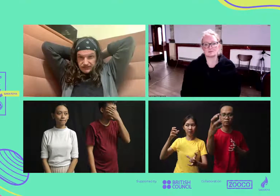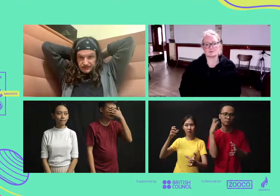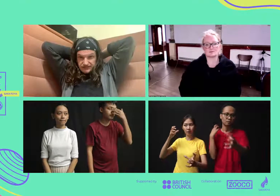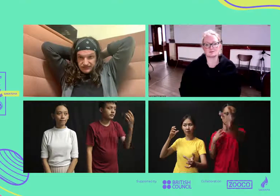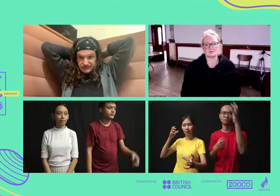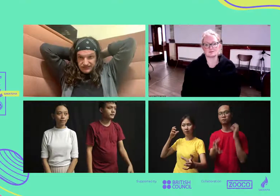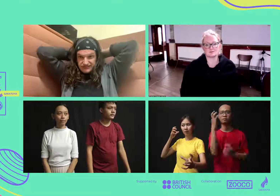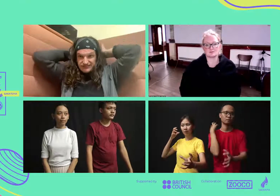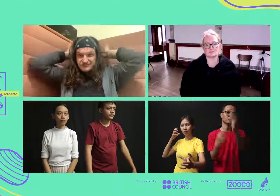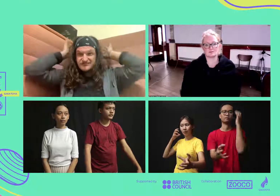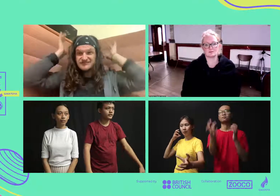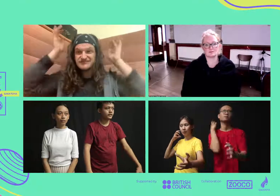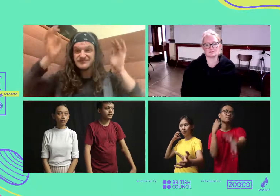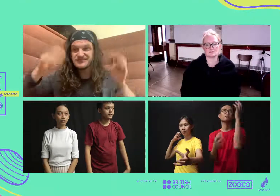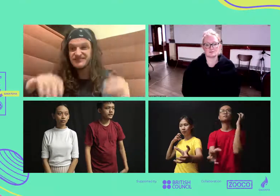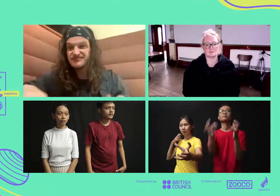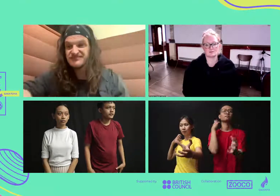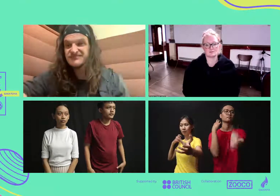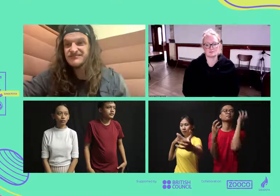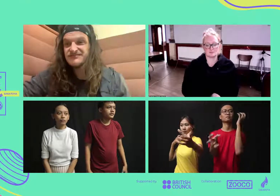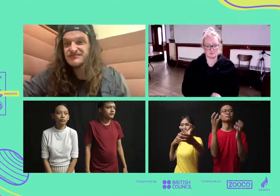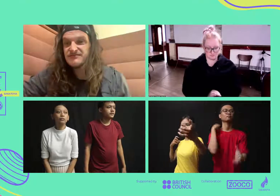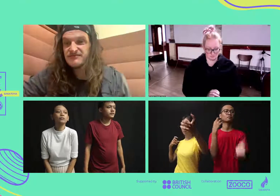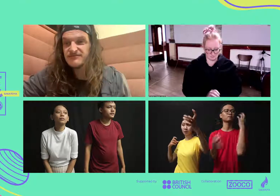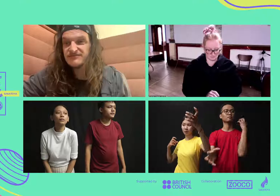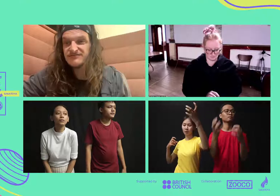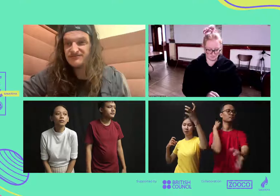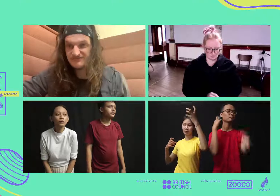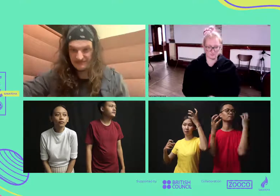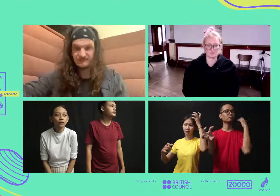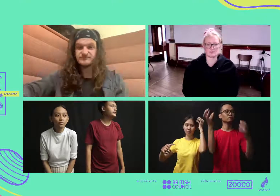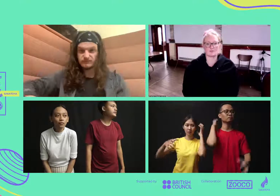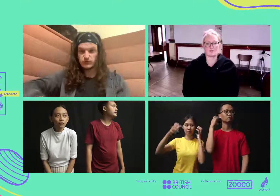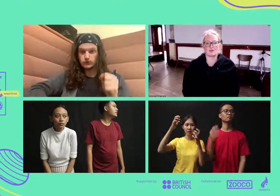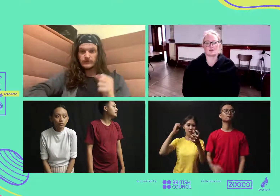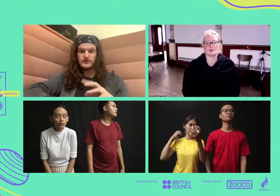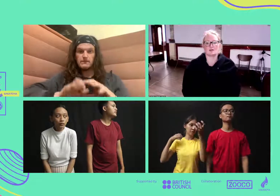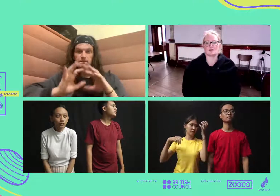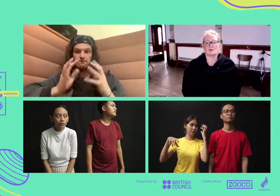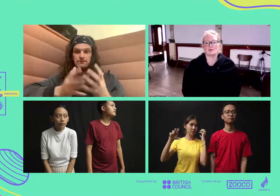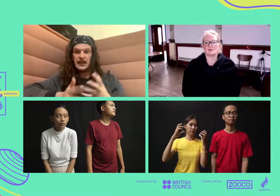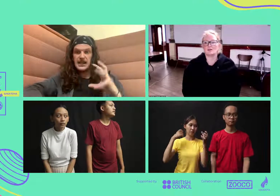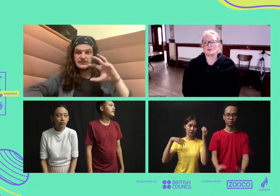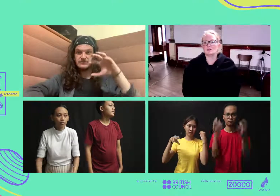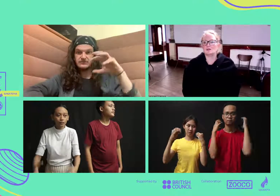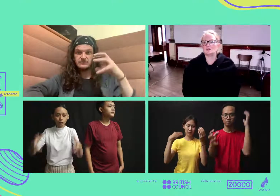when things move past you really quickly, like the speed of light.